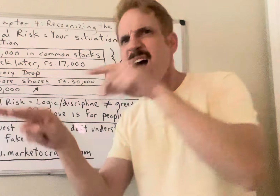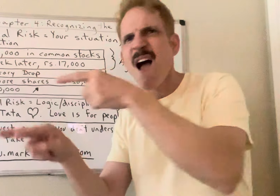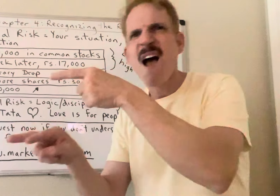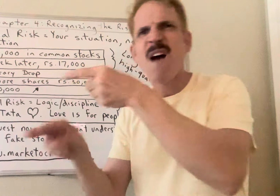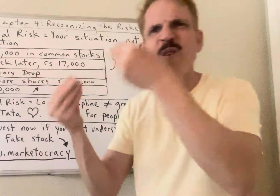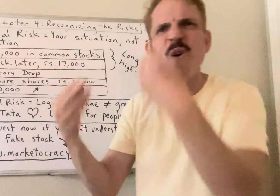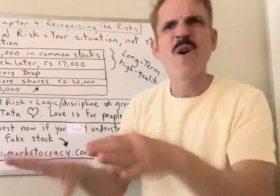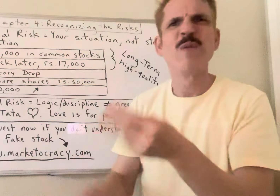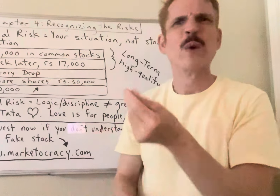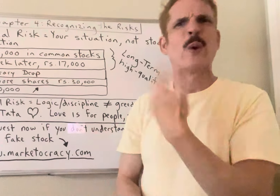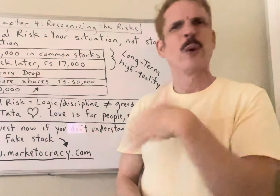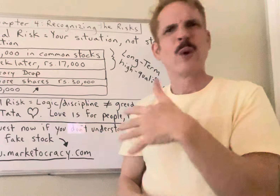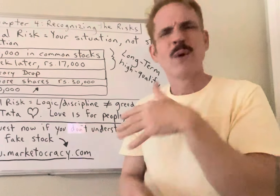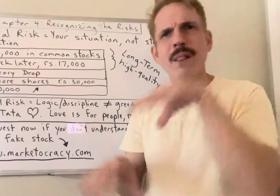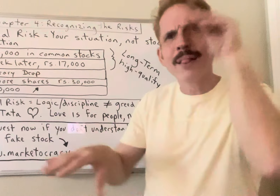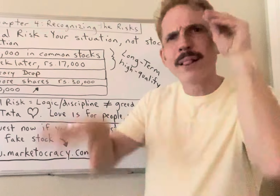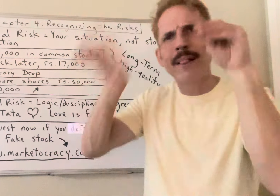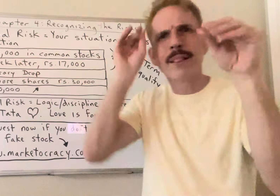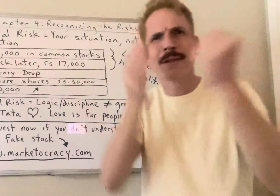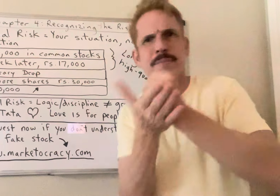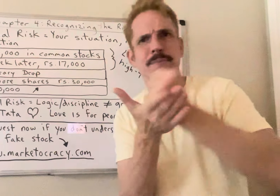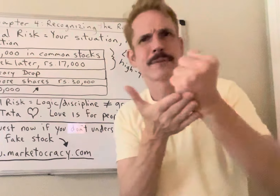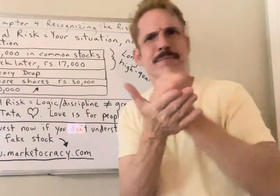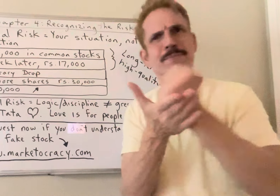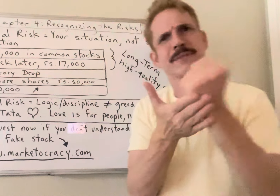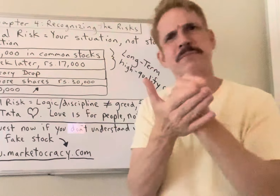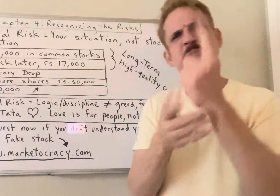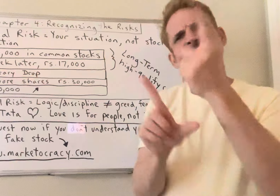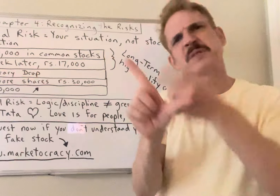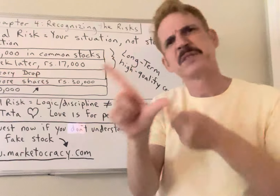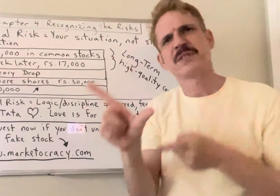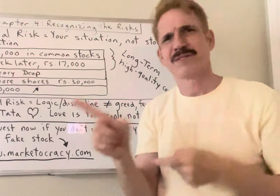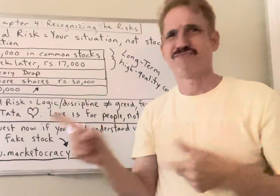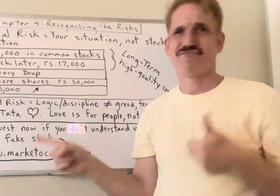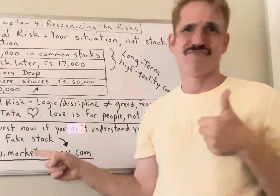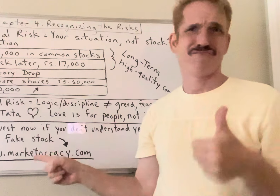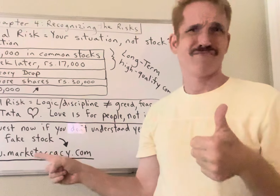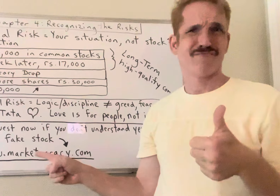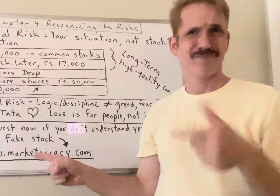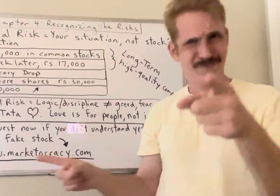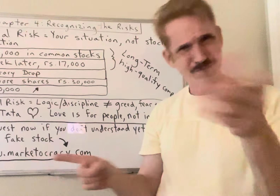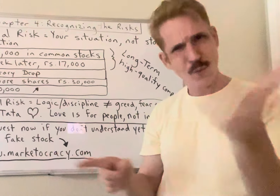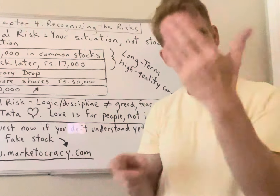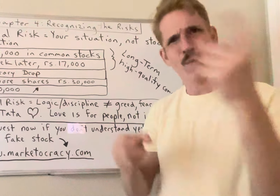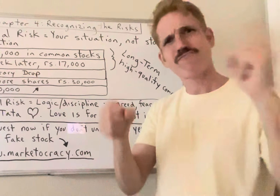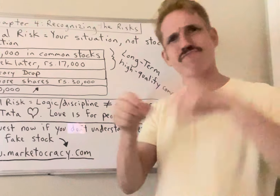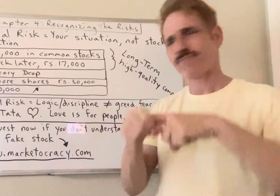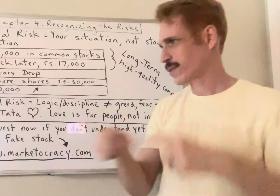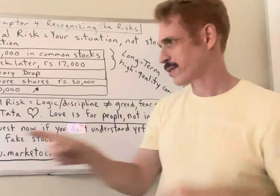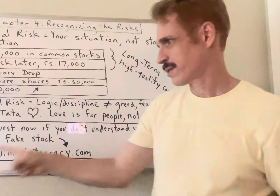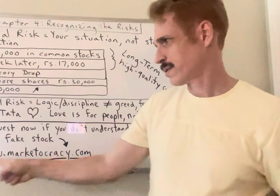is technically is, what did he say? The comment came out that